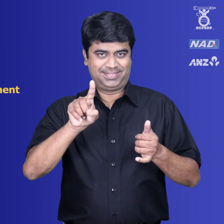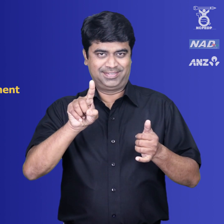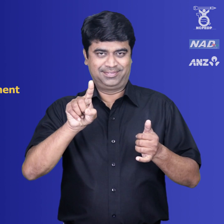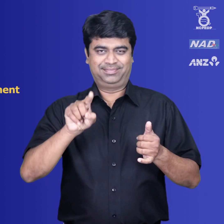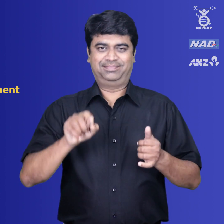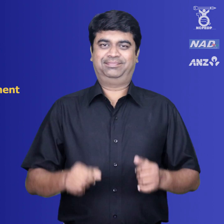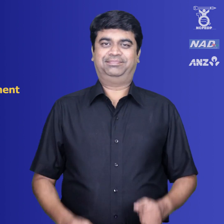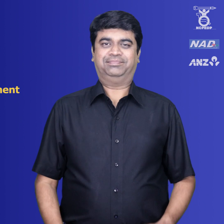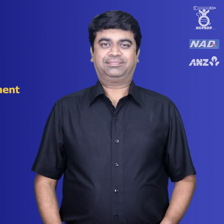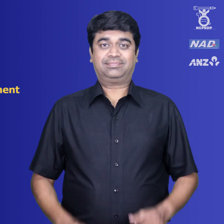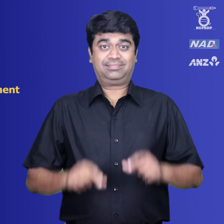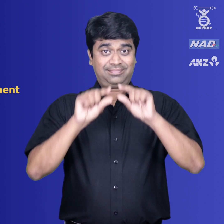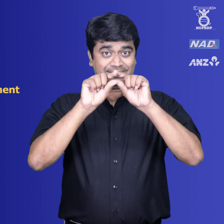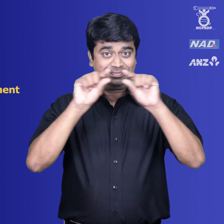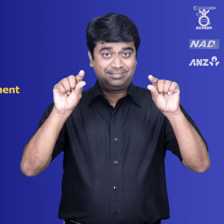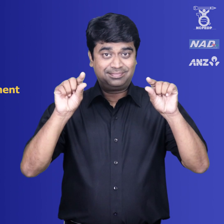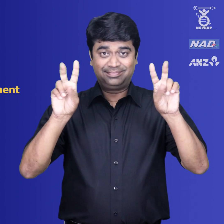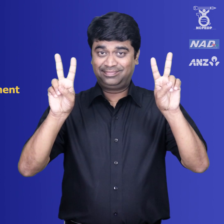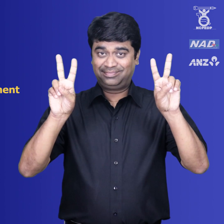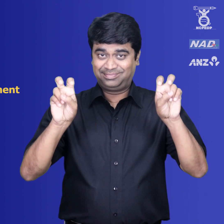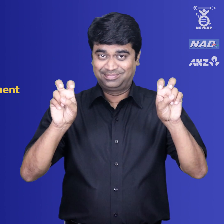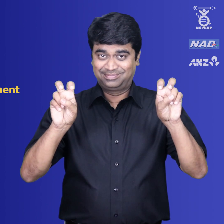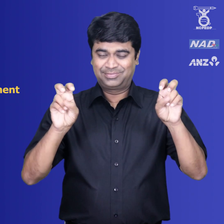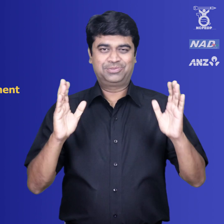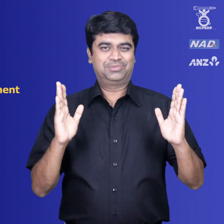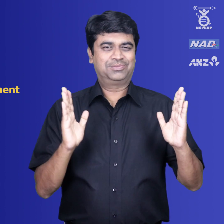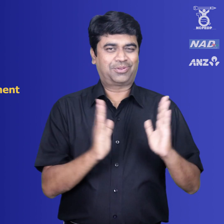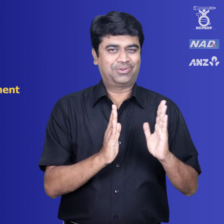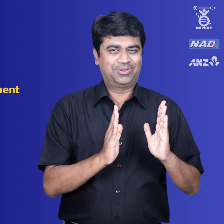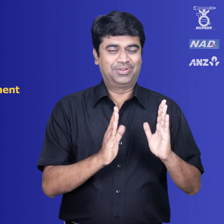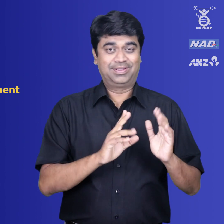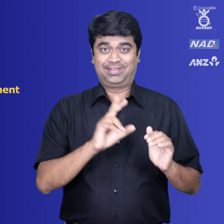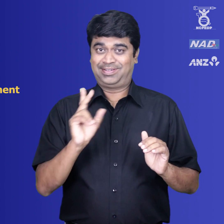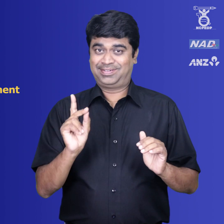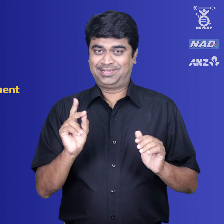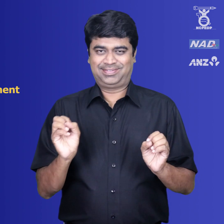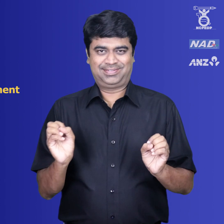Short title and commencement.